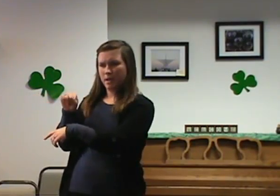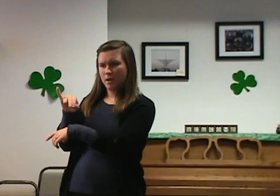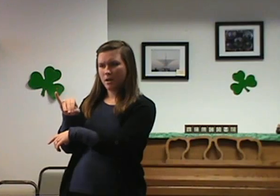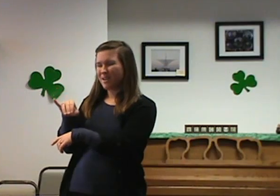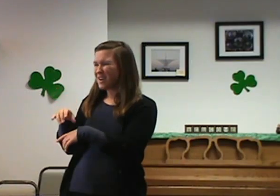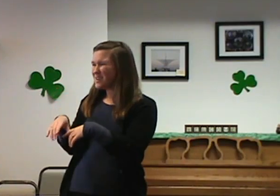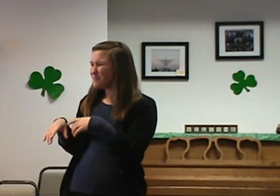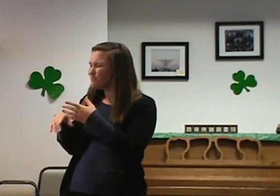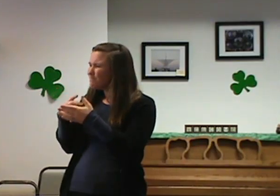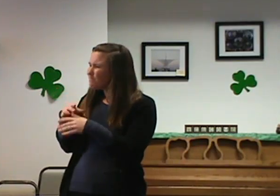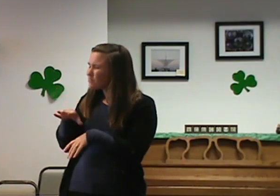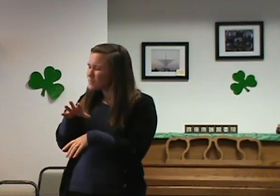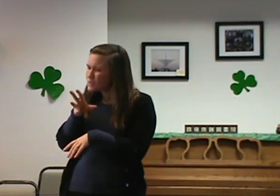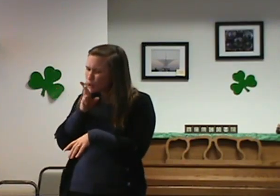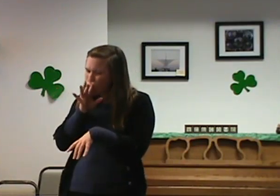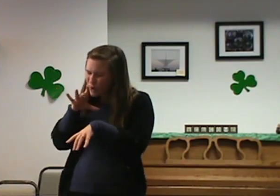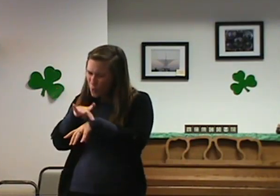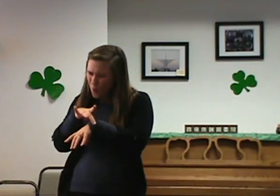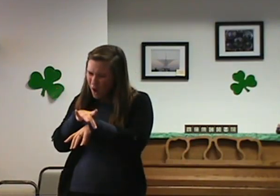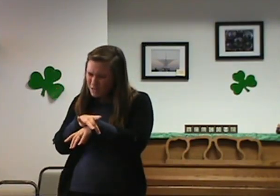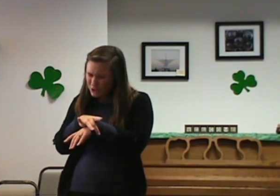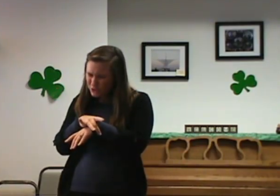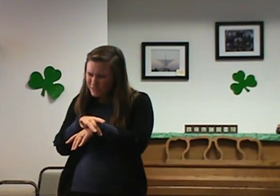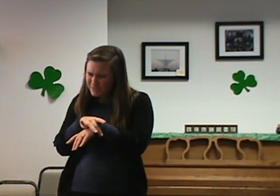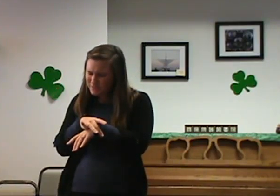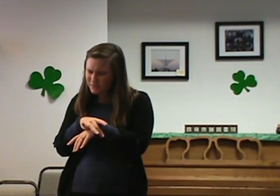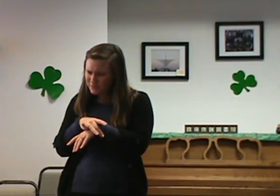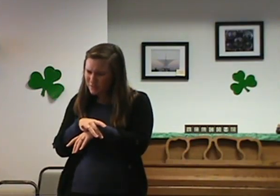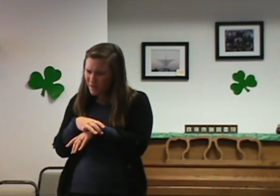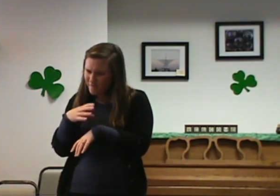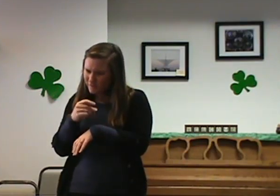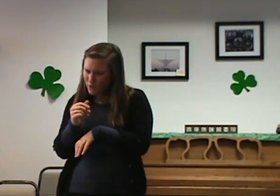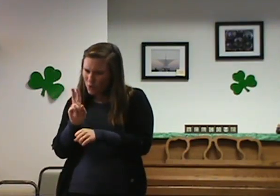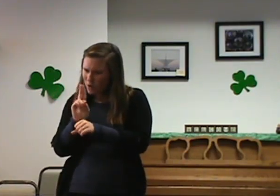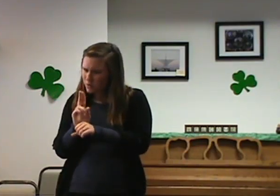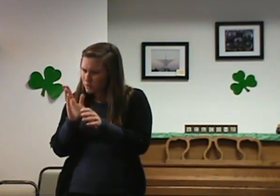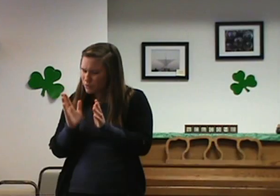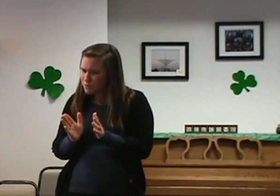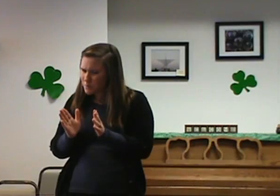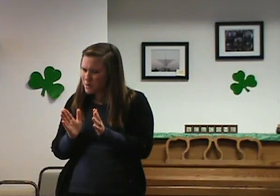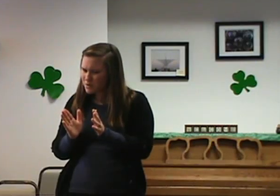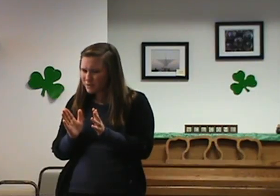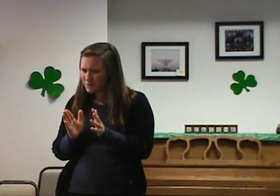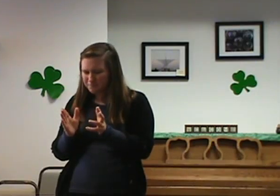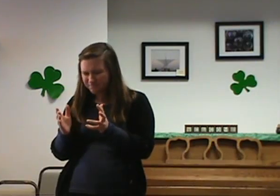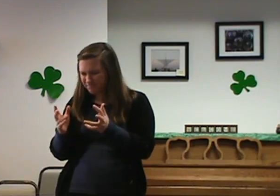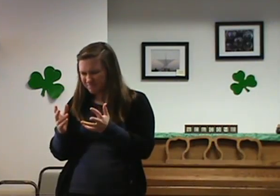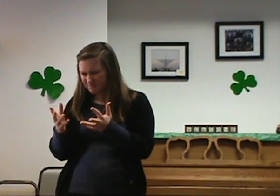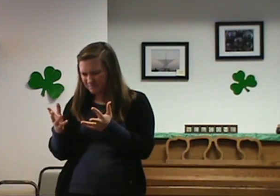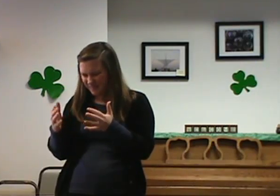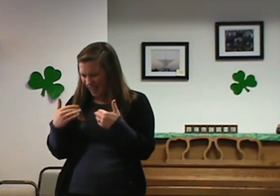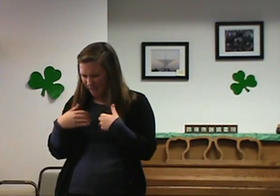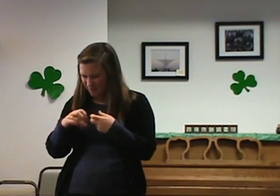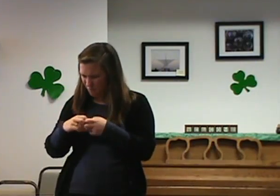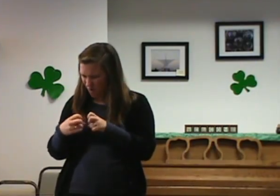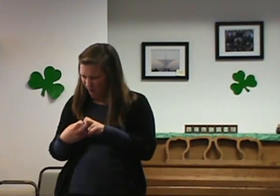a few consumers who have had issues really quickly with talking watches. Is there a brand or